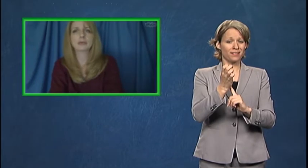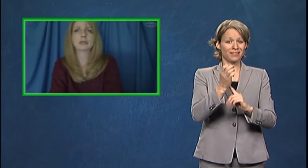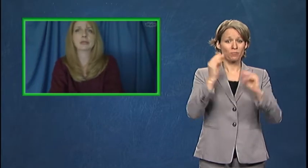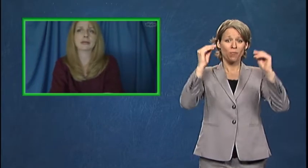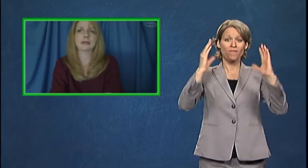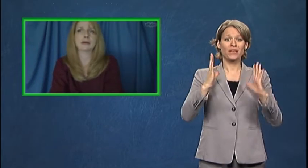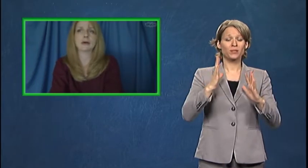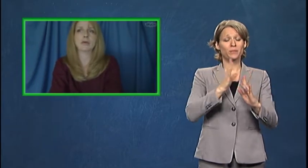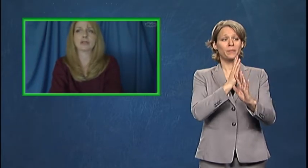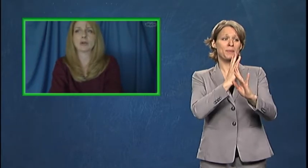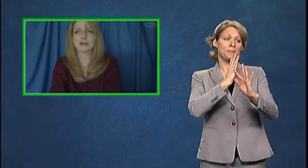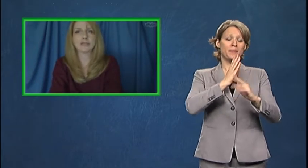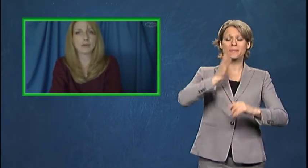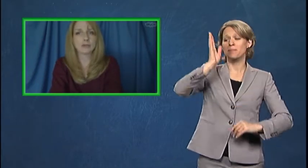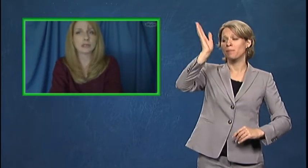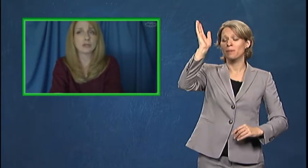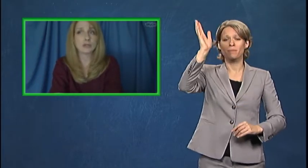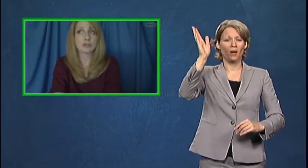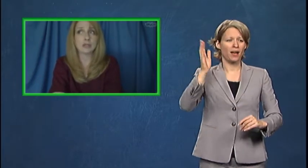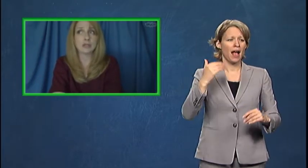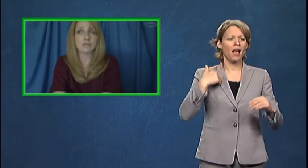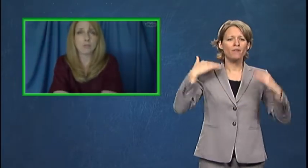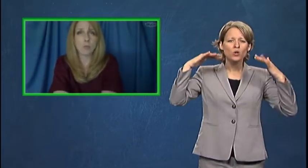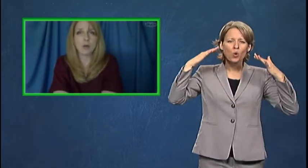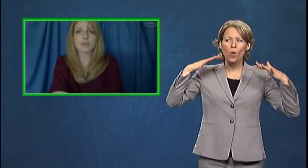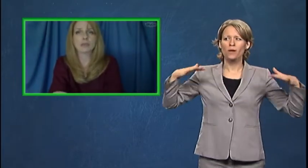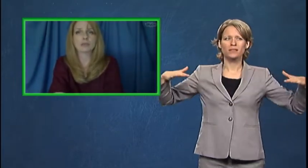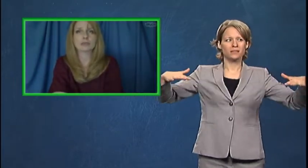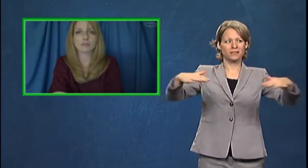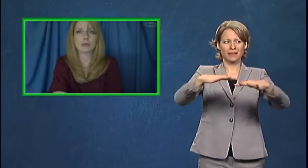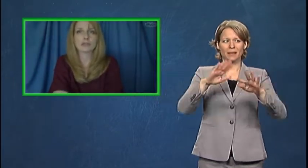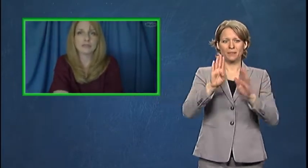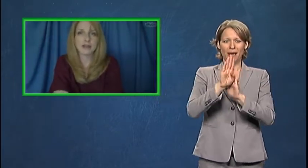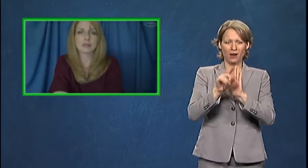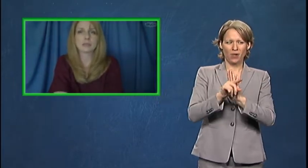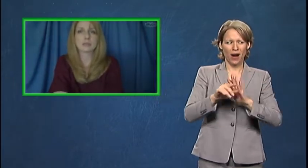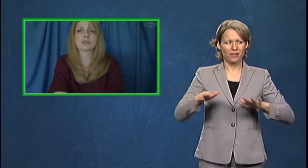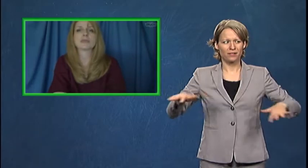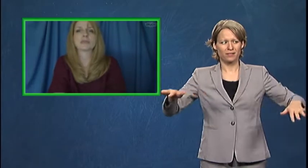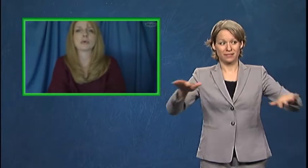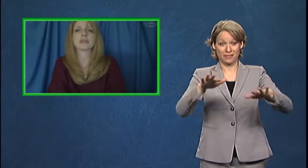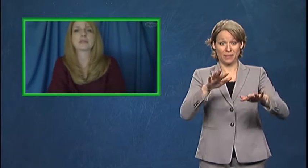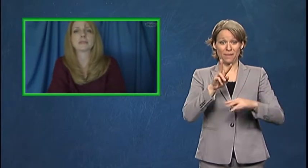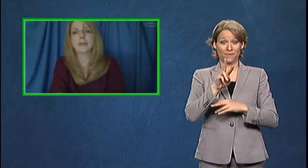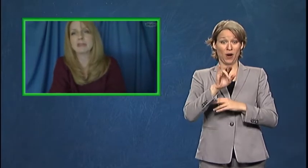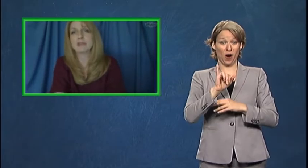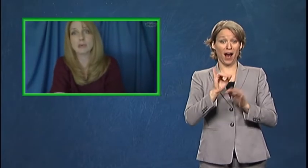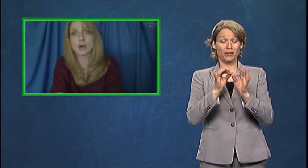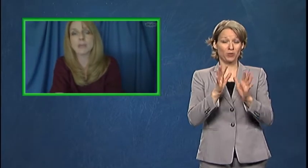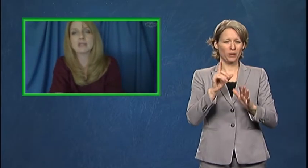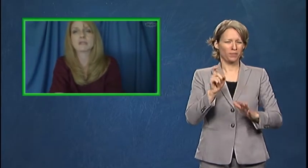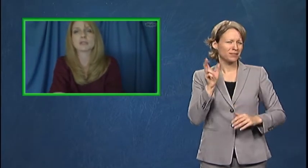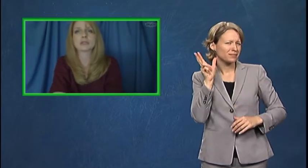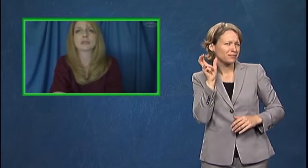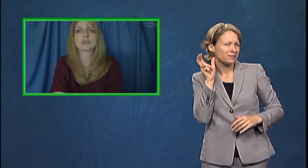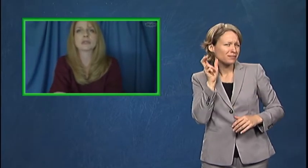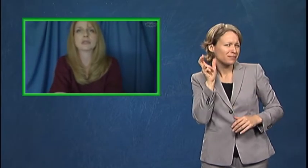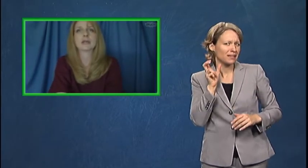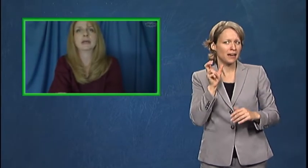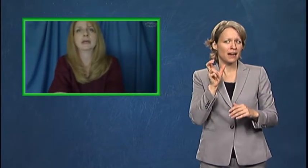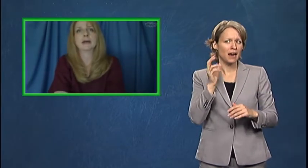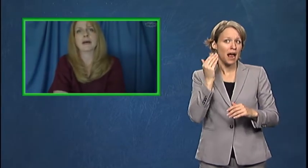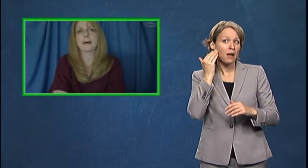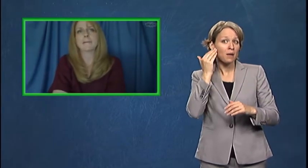room and trying to focus on the one person's voice, the faculty person's voice, maybe a few comments from